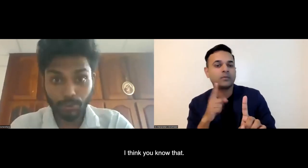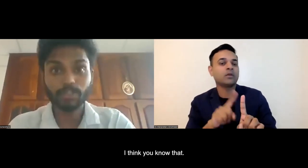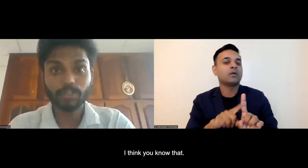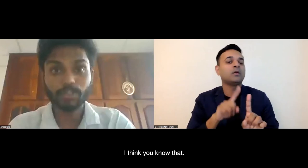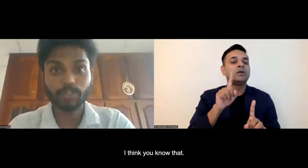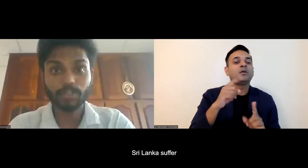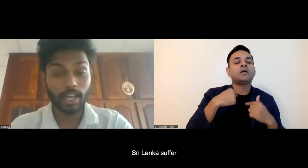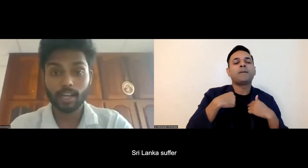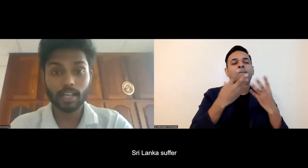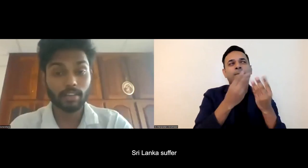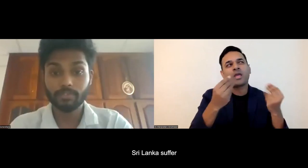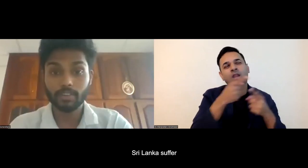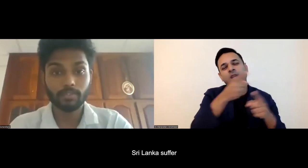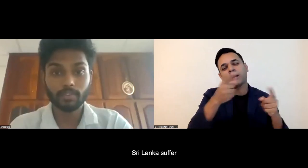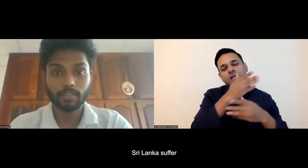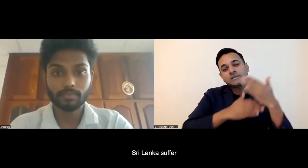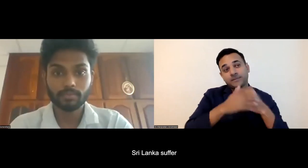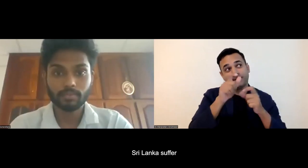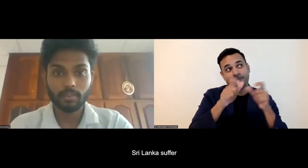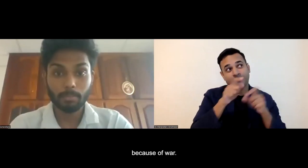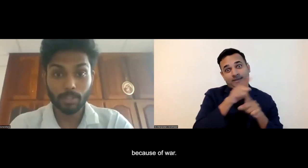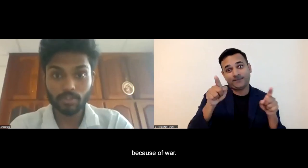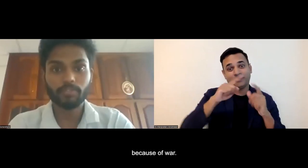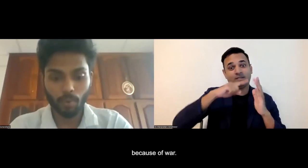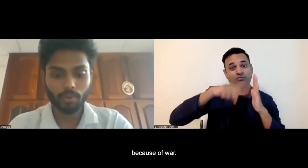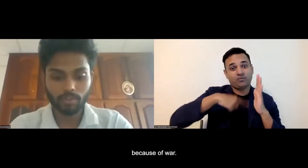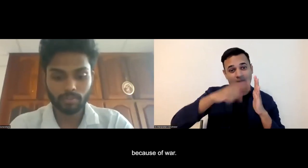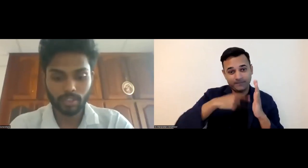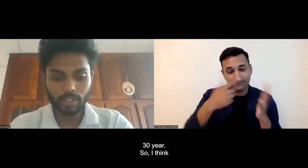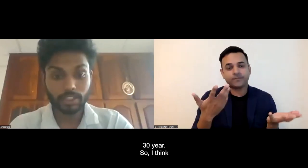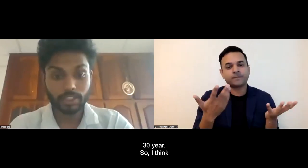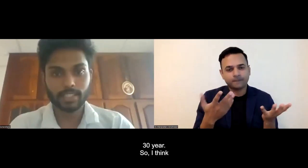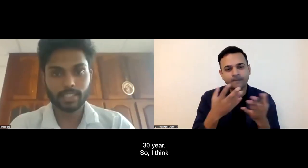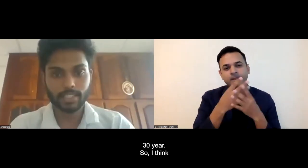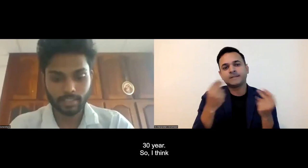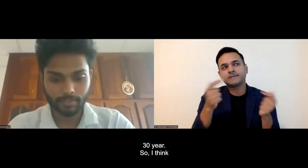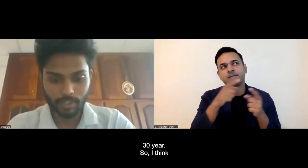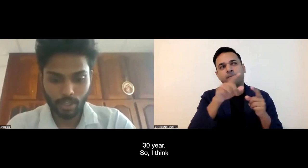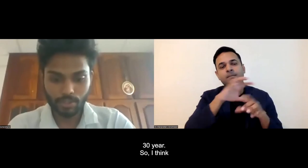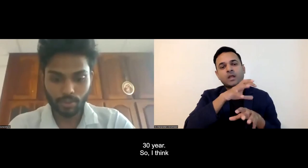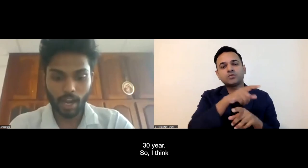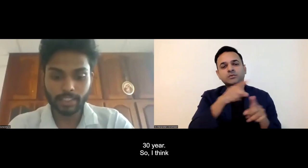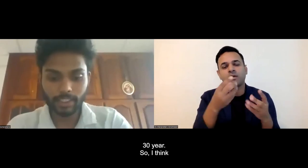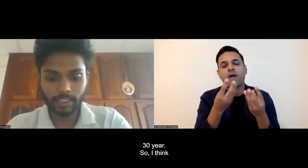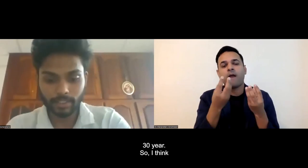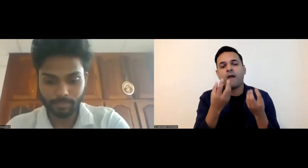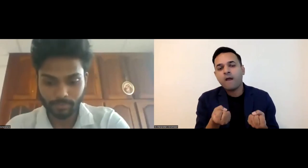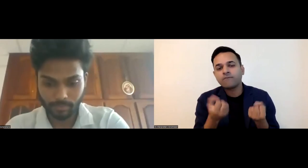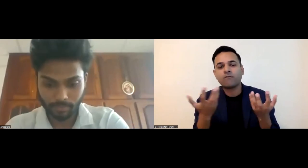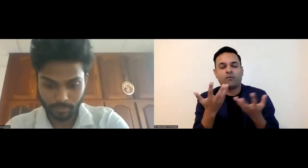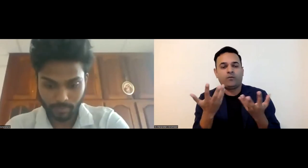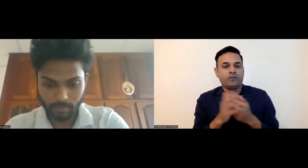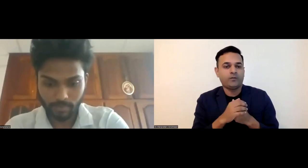you know that. Sri Lanka suffered because of war. 30 years. So I think